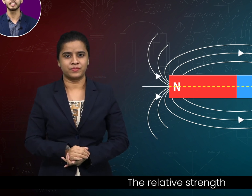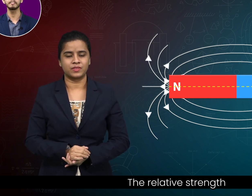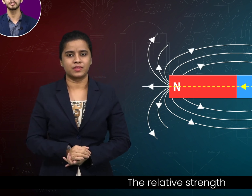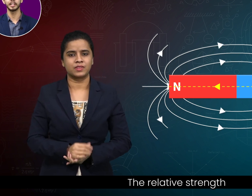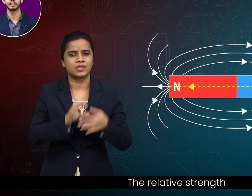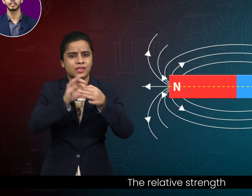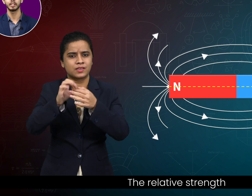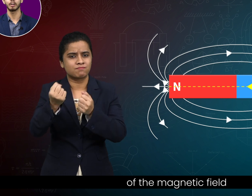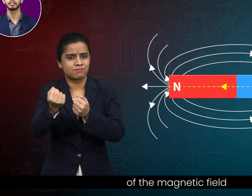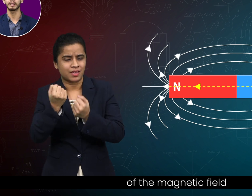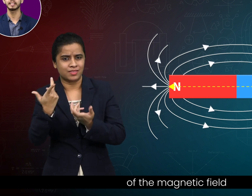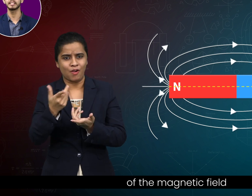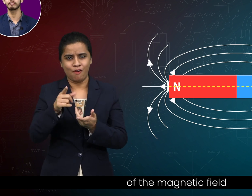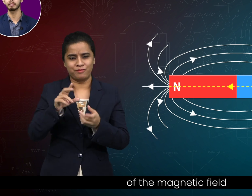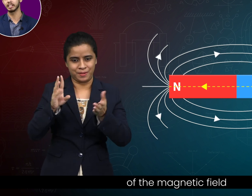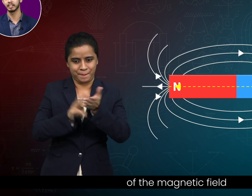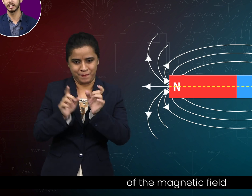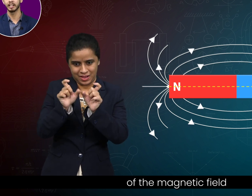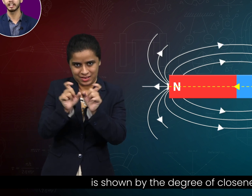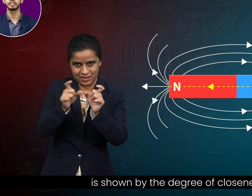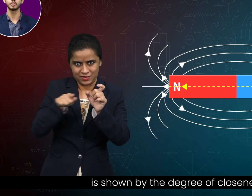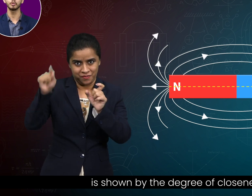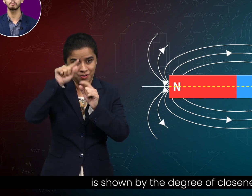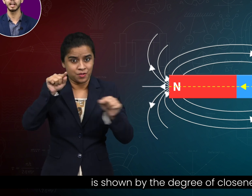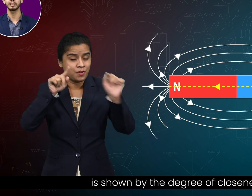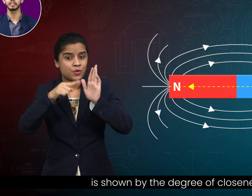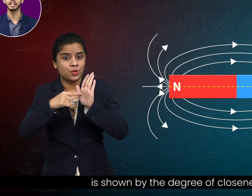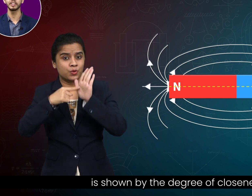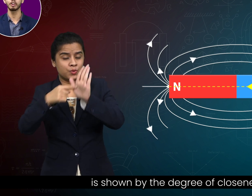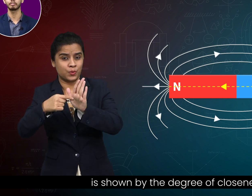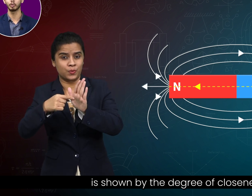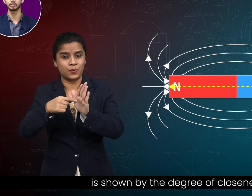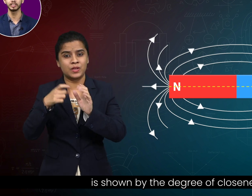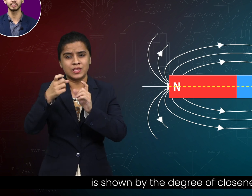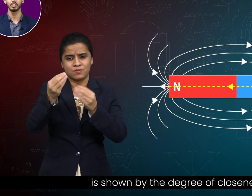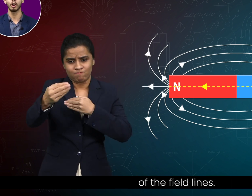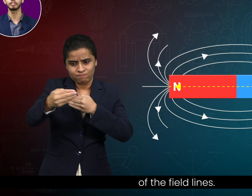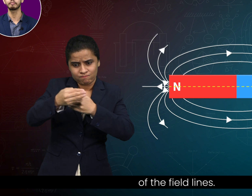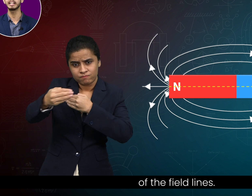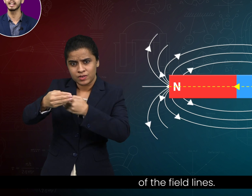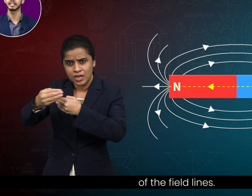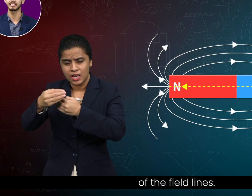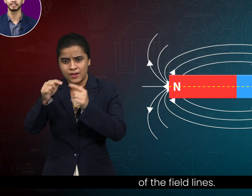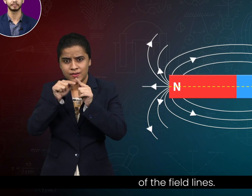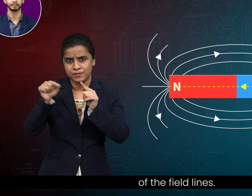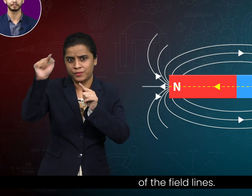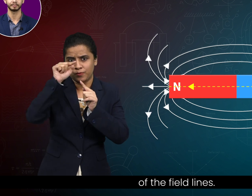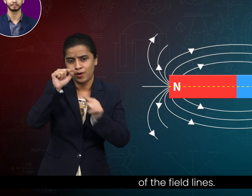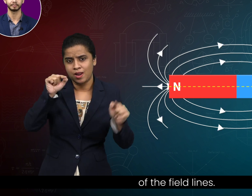The relative strength of the magnetic field is shown by the degree of closeness of the field